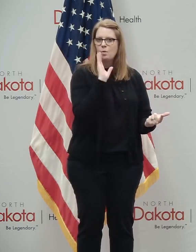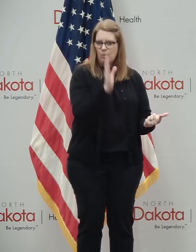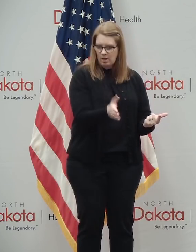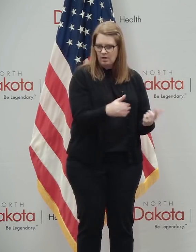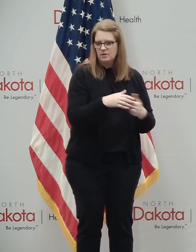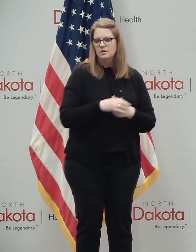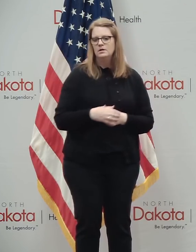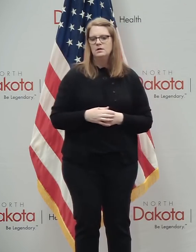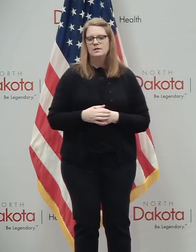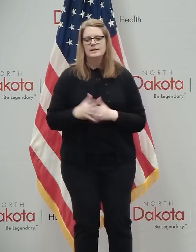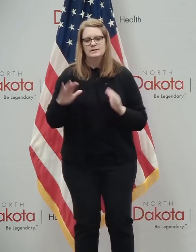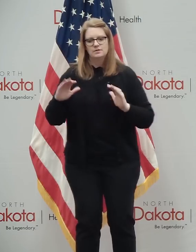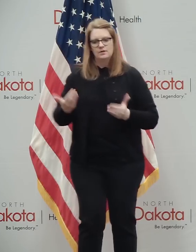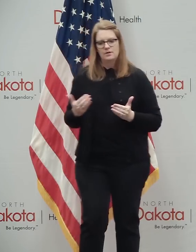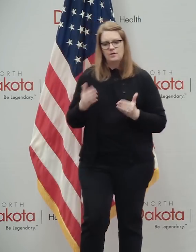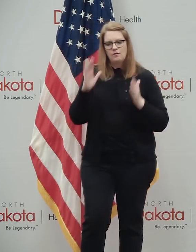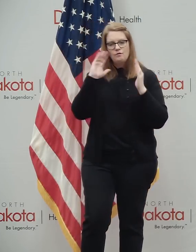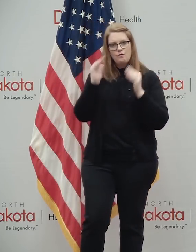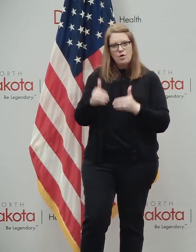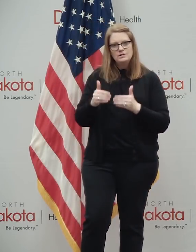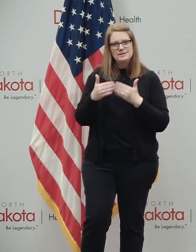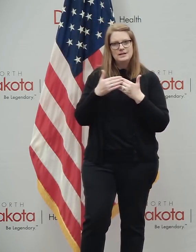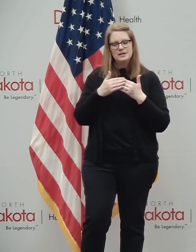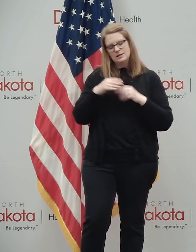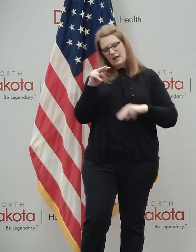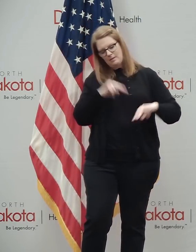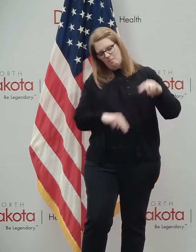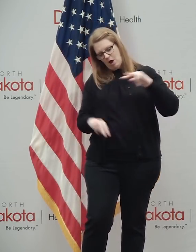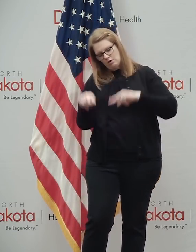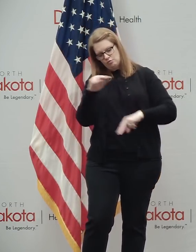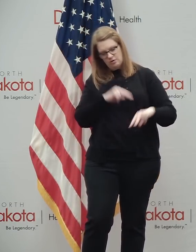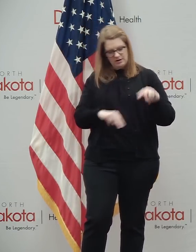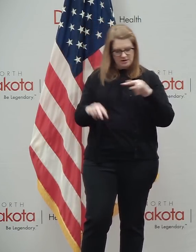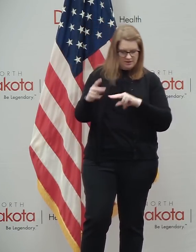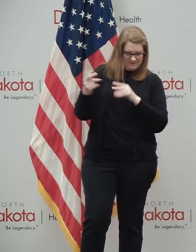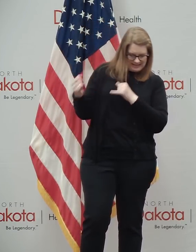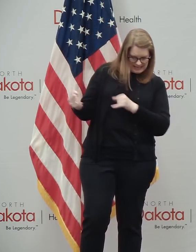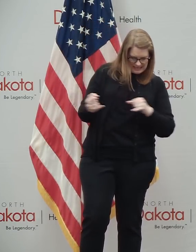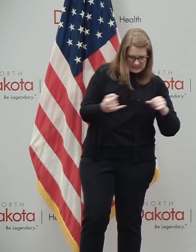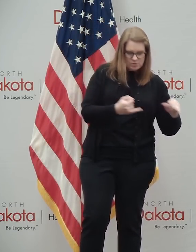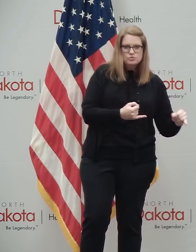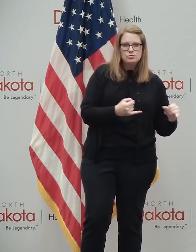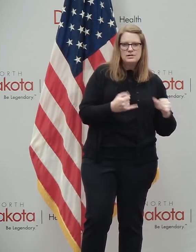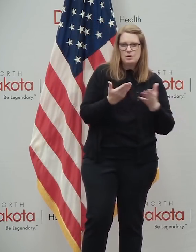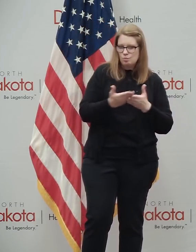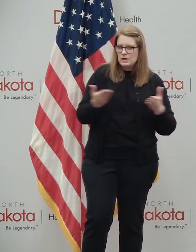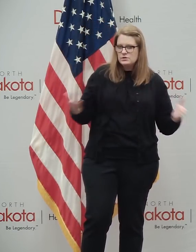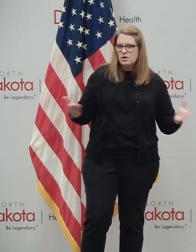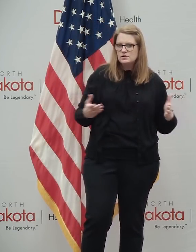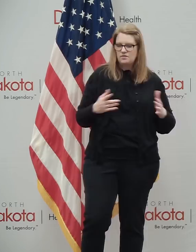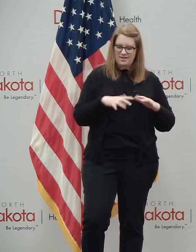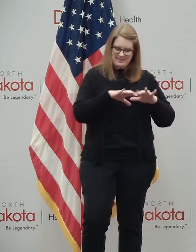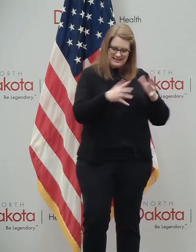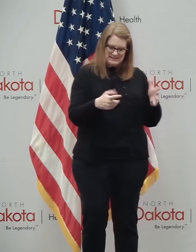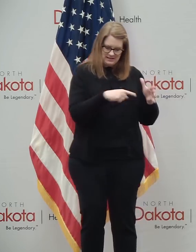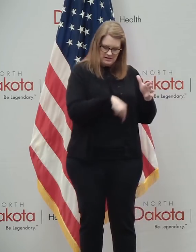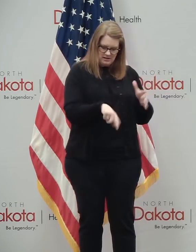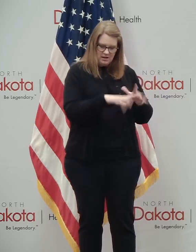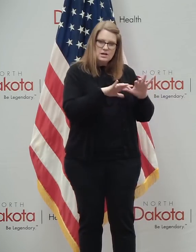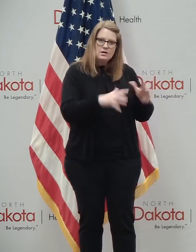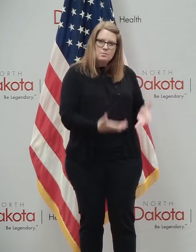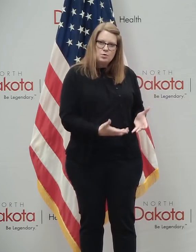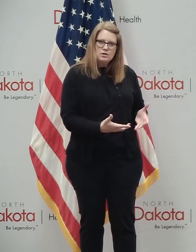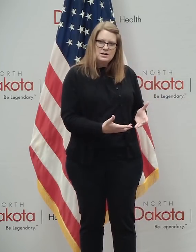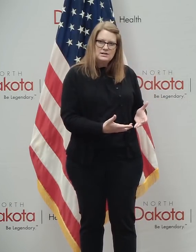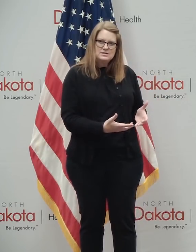The task force will focus on ongoing monitoring of individuals, resources, and vulnerable communities, and do so while maintaining